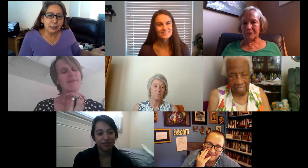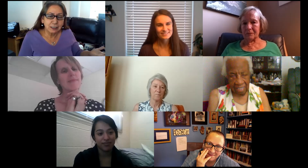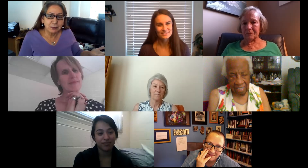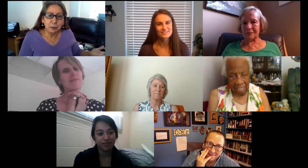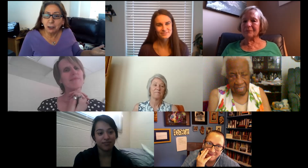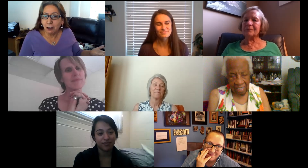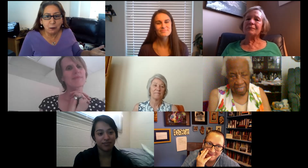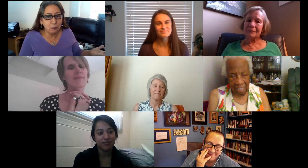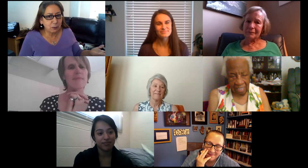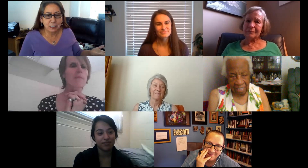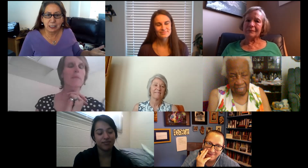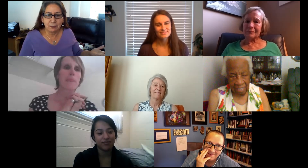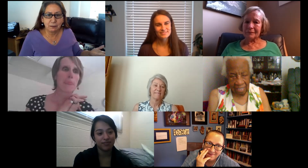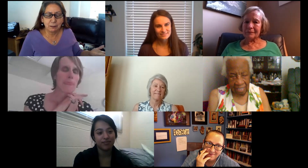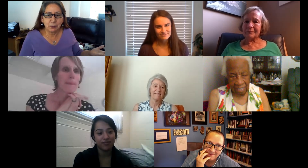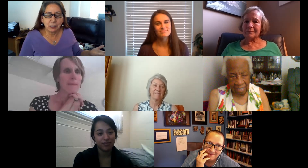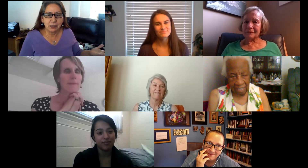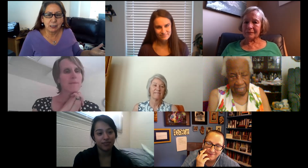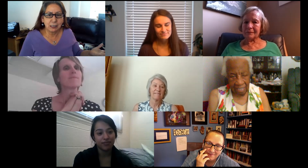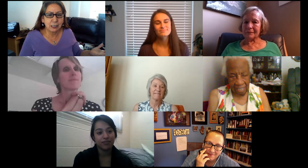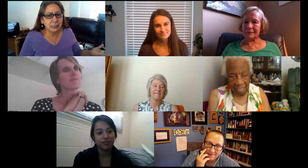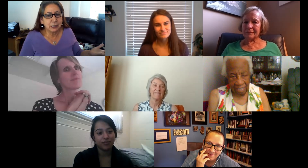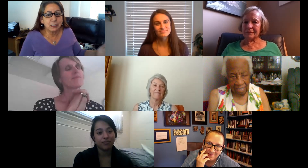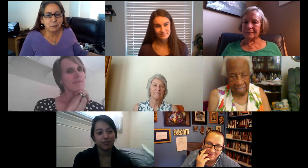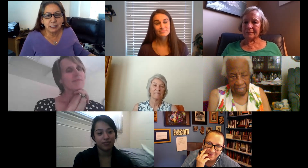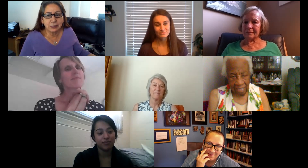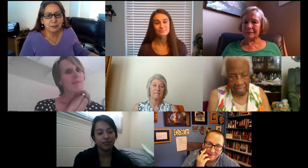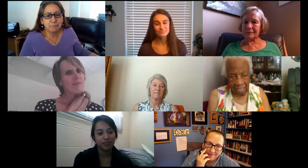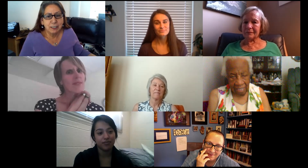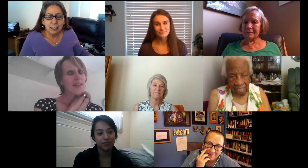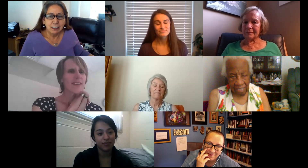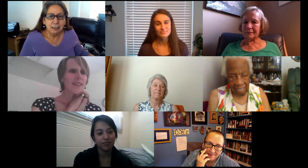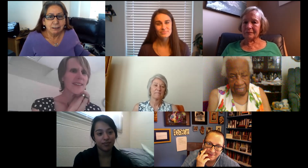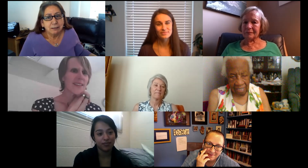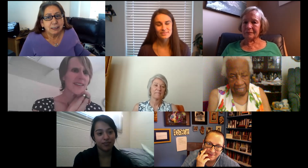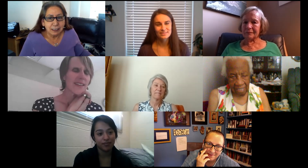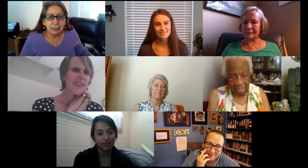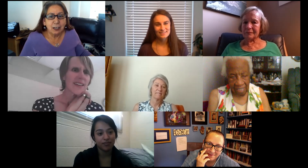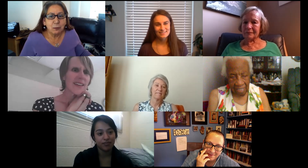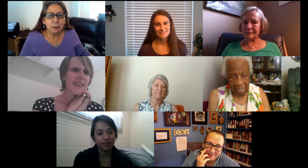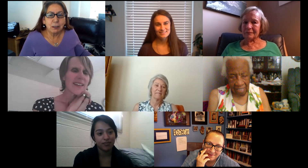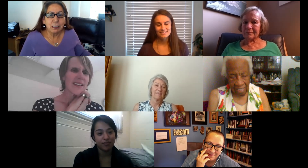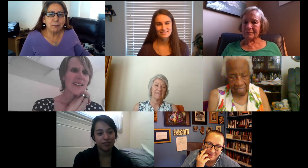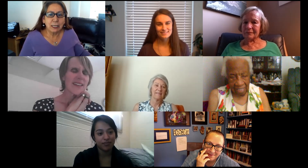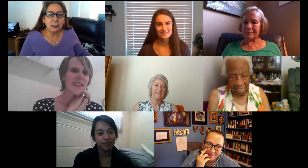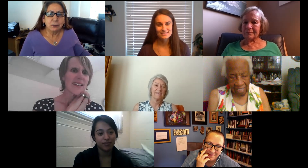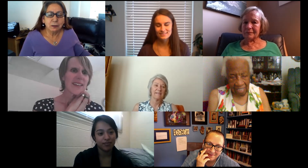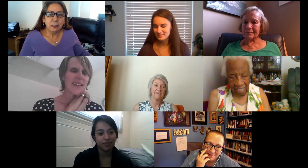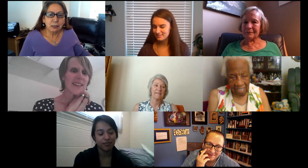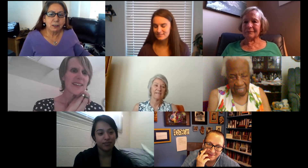because we all work with the deaf community and disabled communities. So now we're able to give back to other